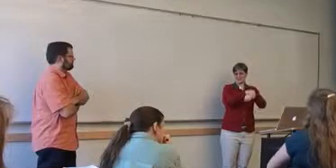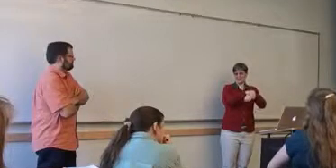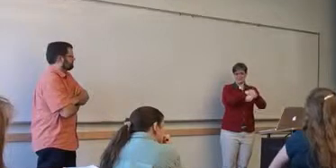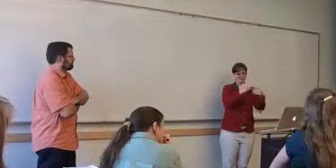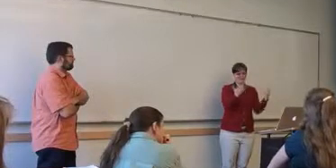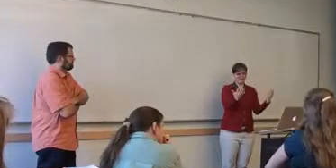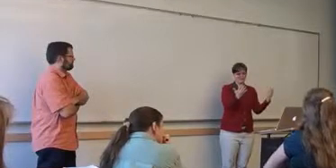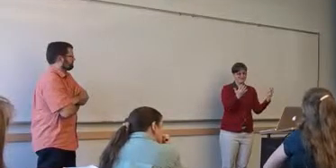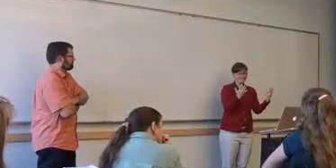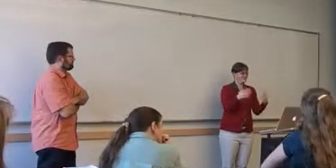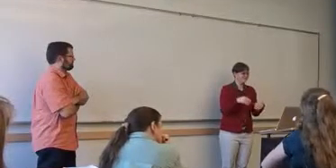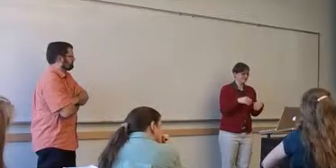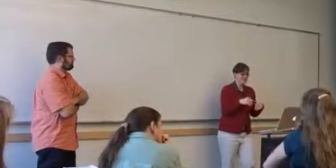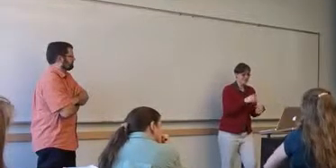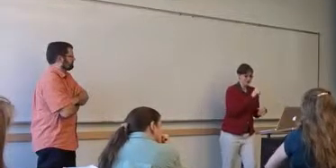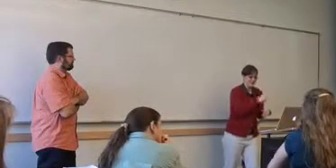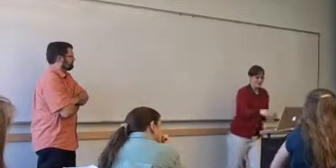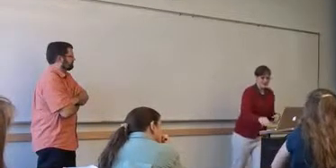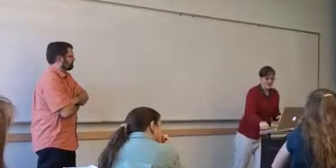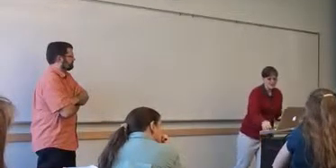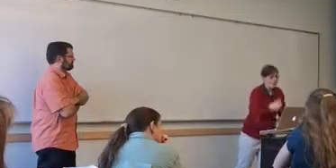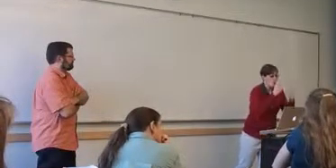hearing students write an English paper, they're going to struggle with it.